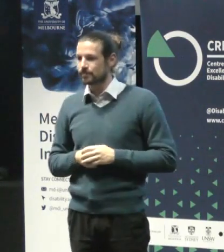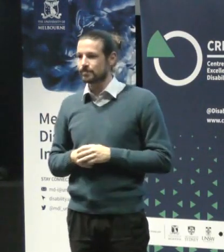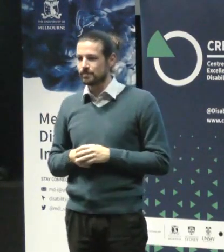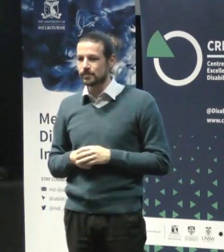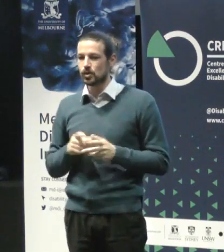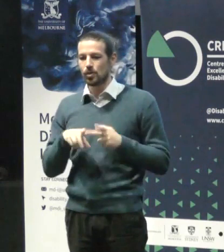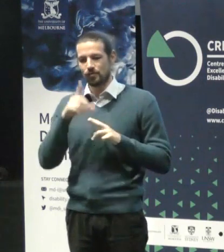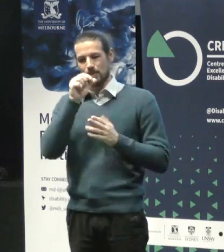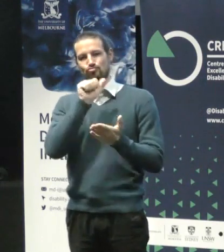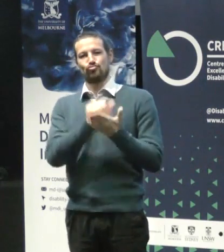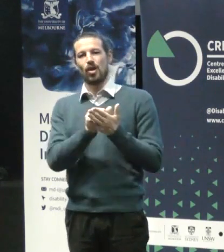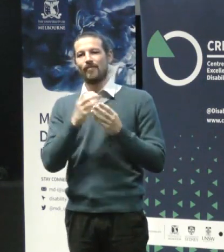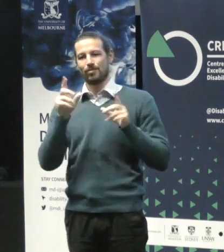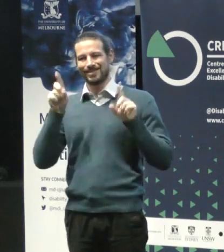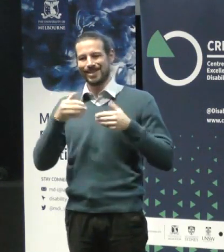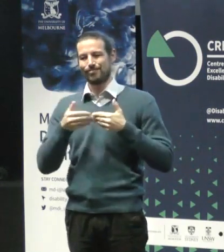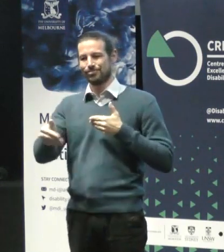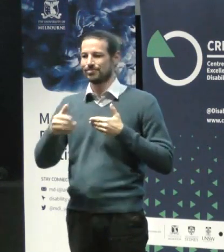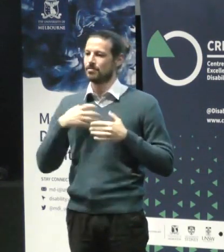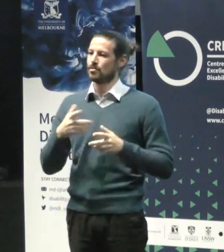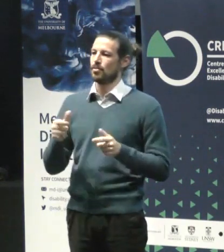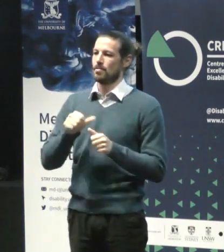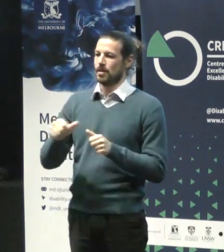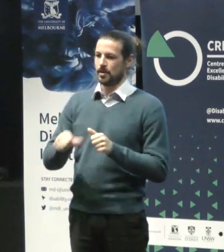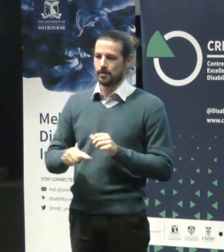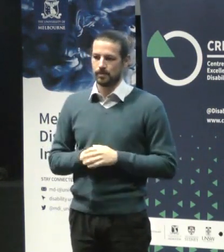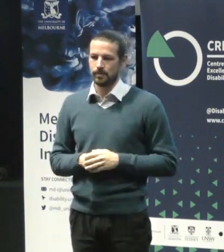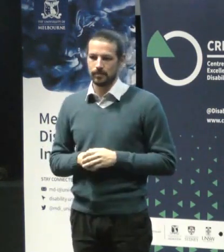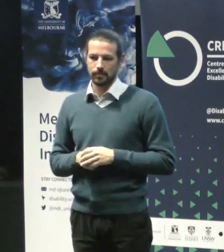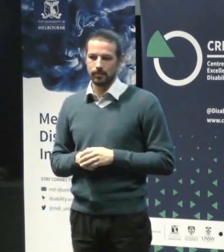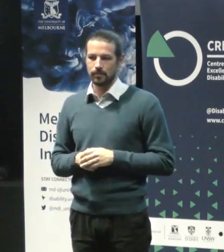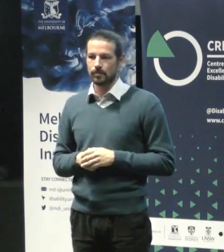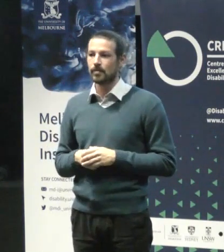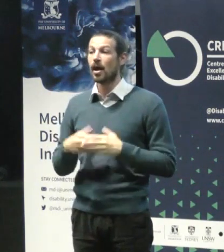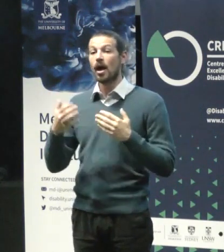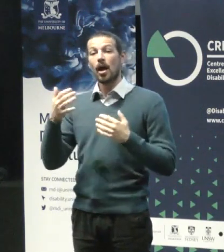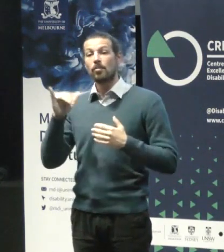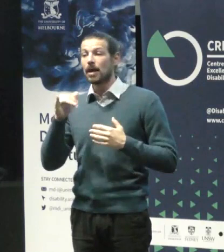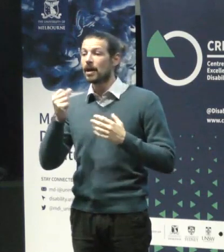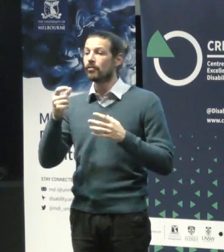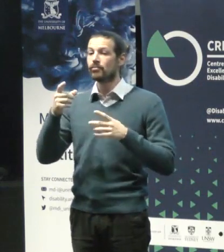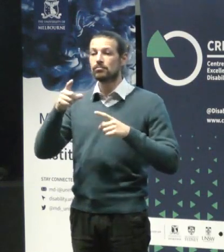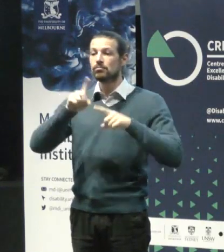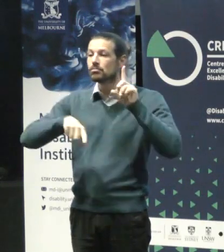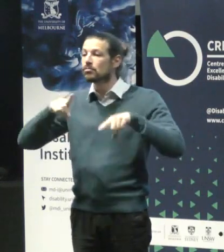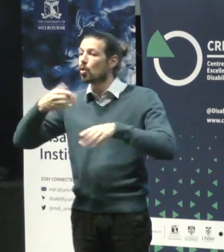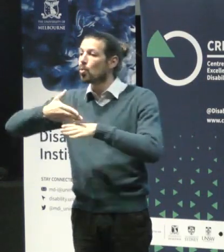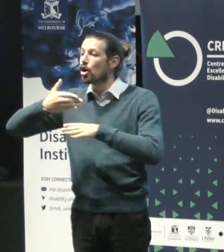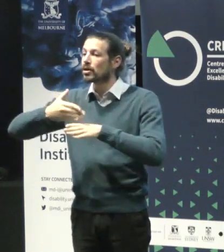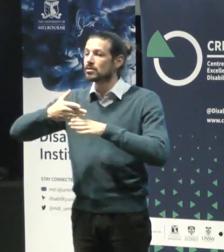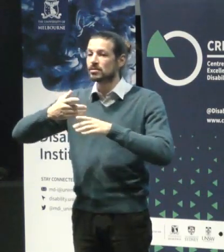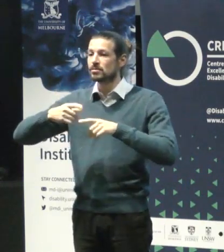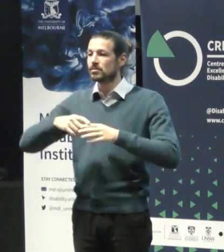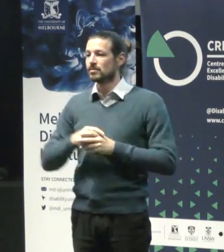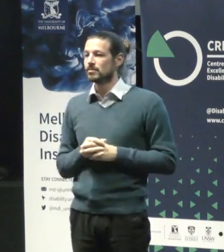work better. So the match, the difference, maybe have different workers for different days of the week. Maybe make sure